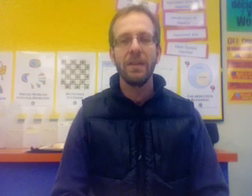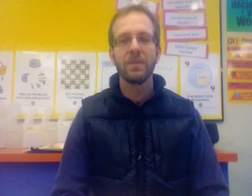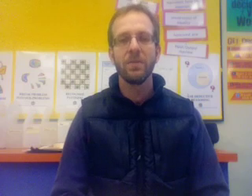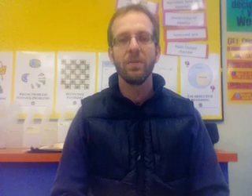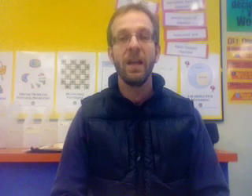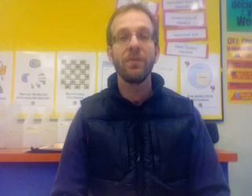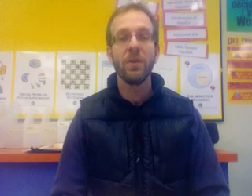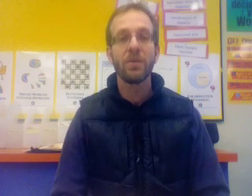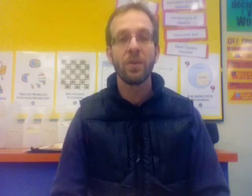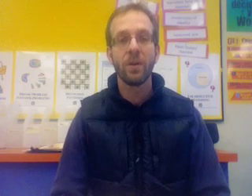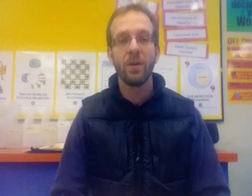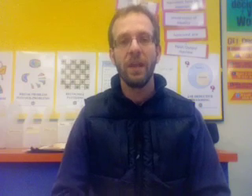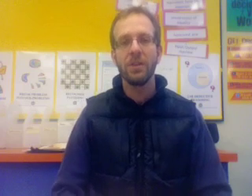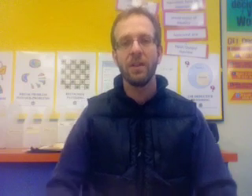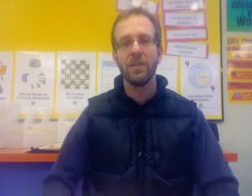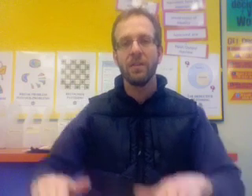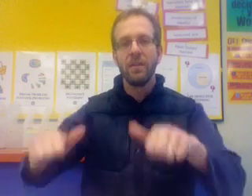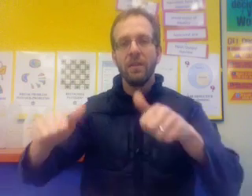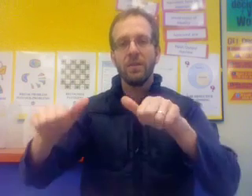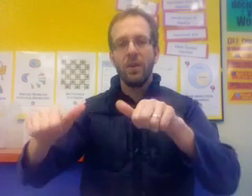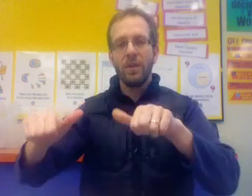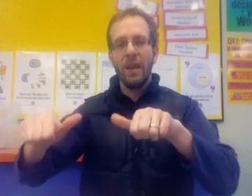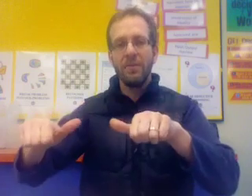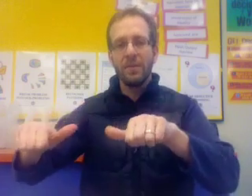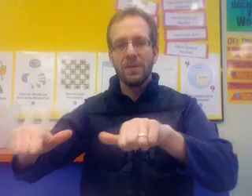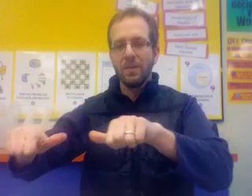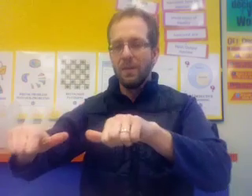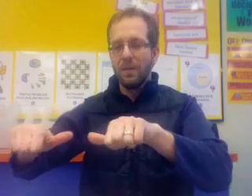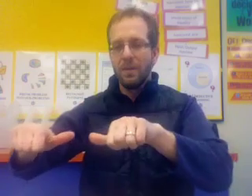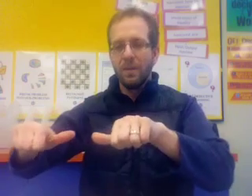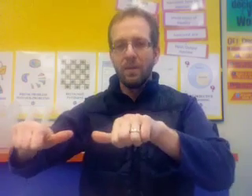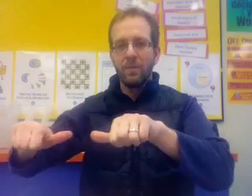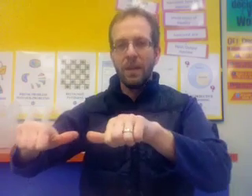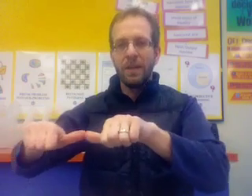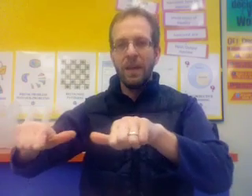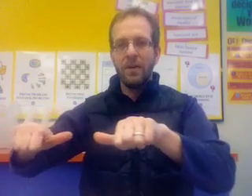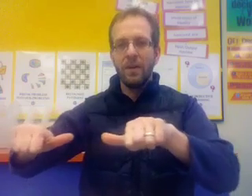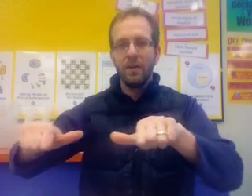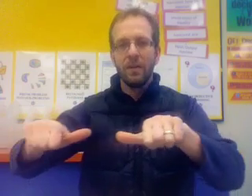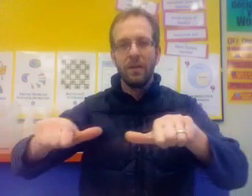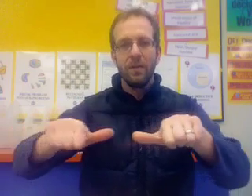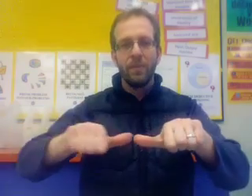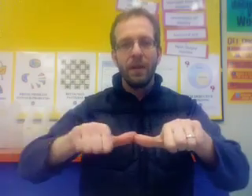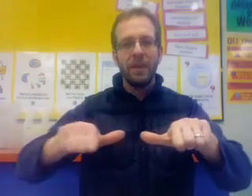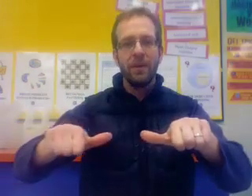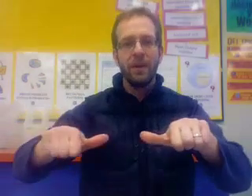Place, we'll have to use the word location. So, thumbs, bring them together